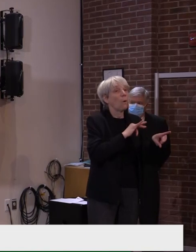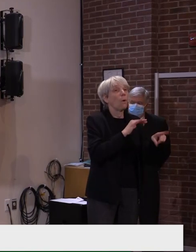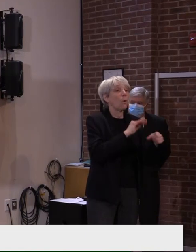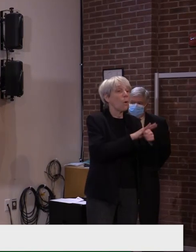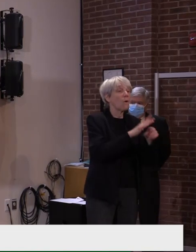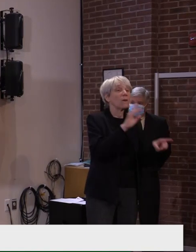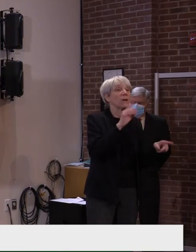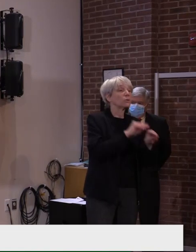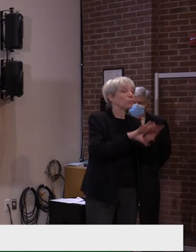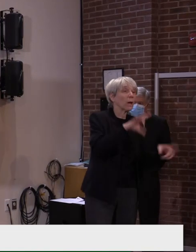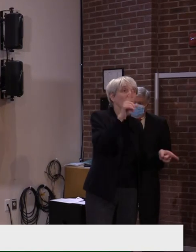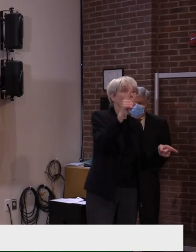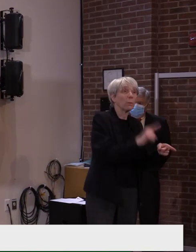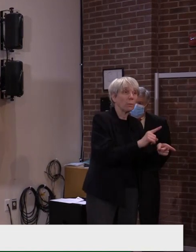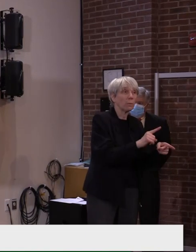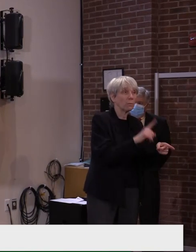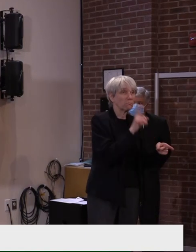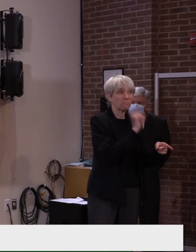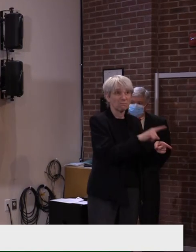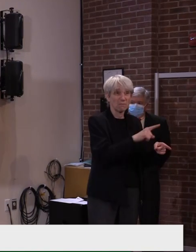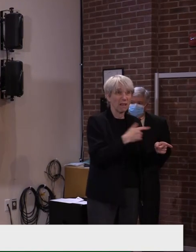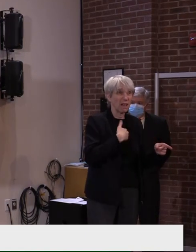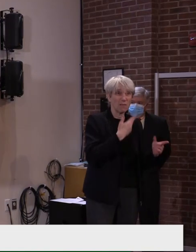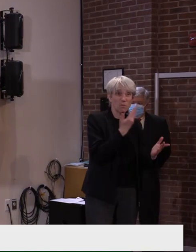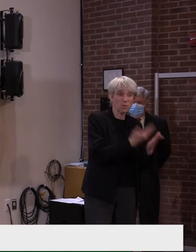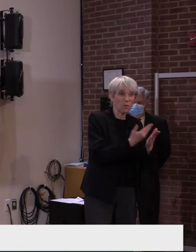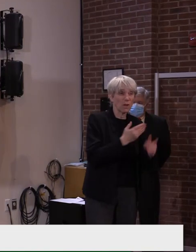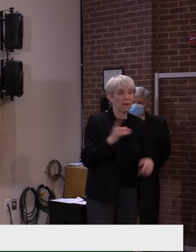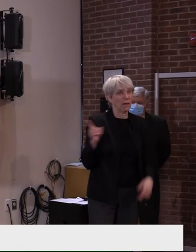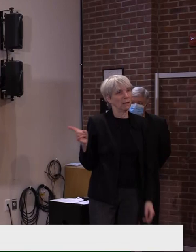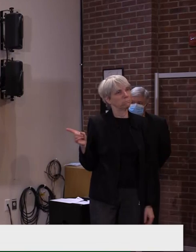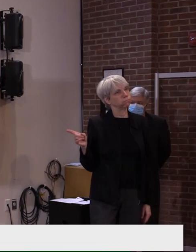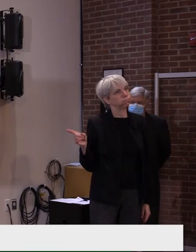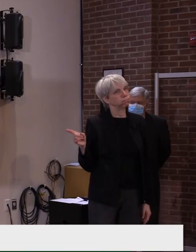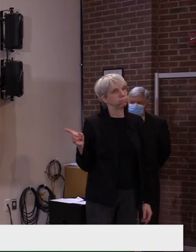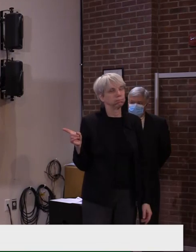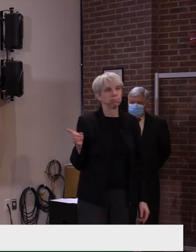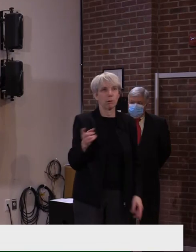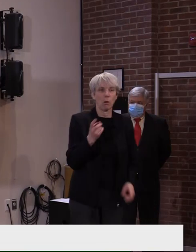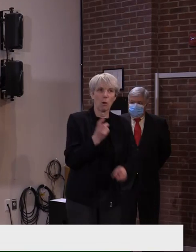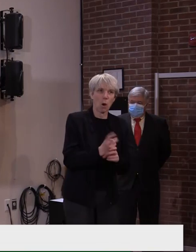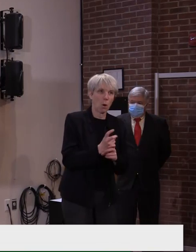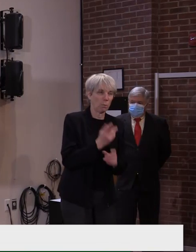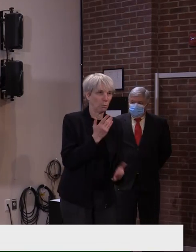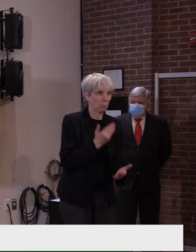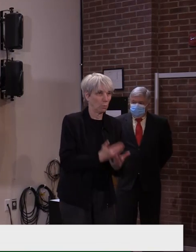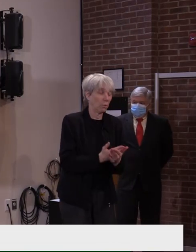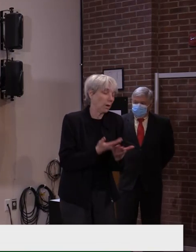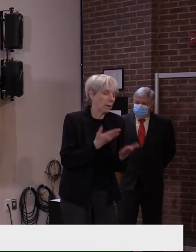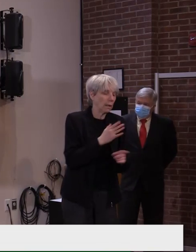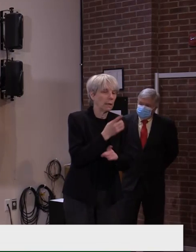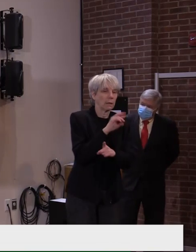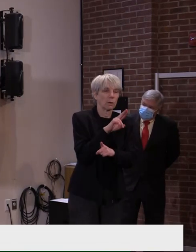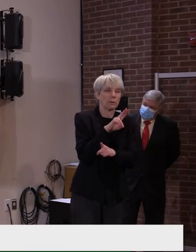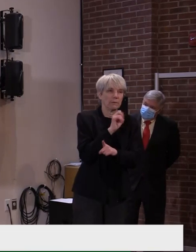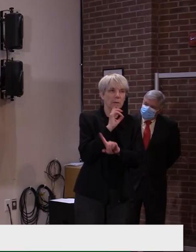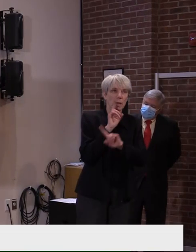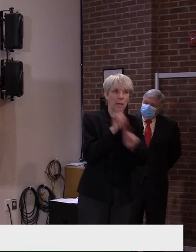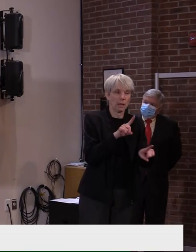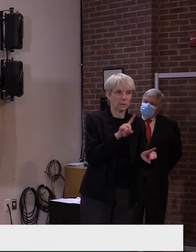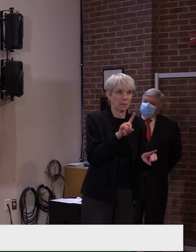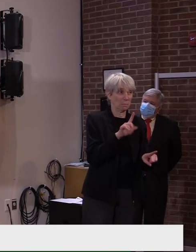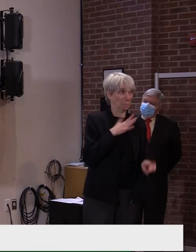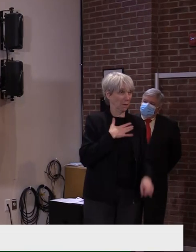mask mandates now? I think that would be difficult to determine in some respects, and Dr. Levine can speak for himself, but I mean,